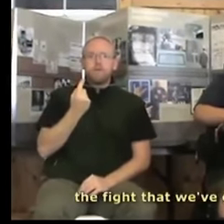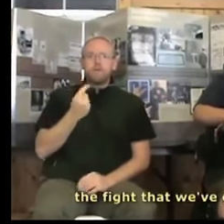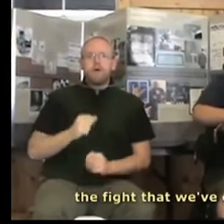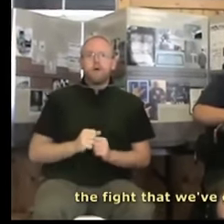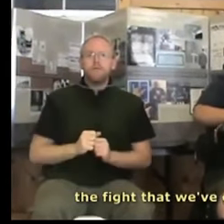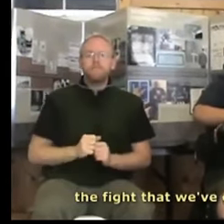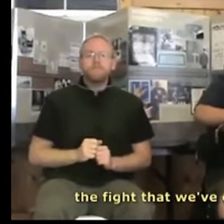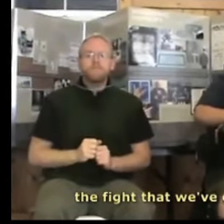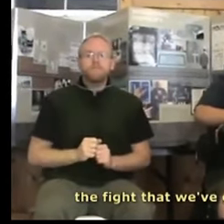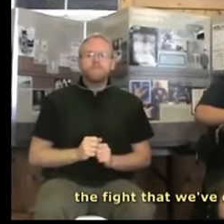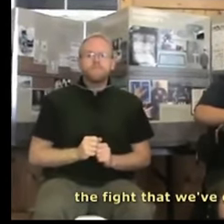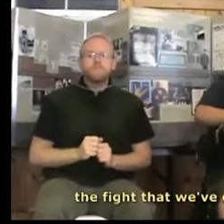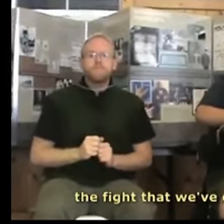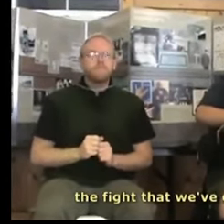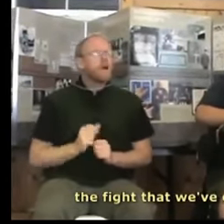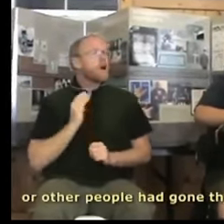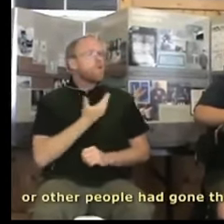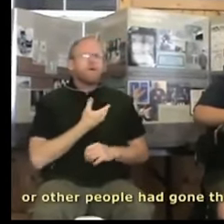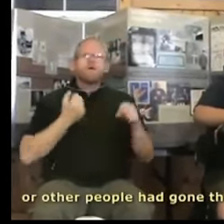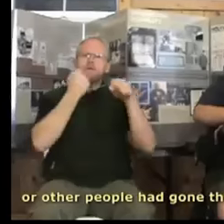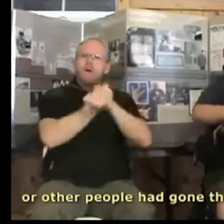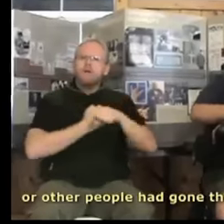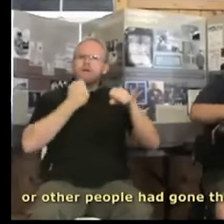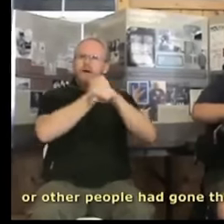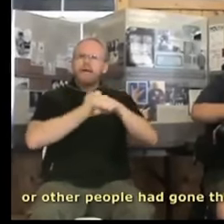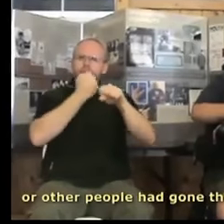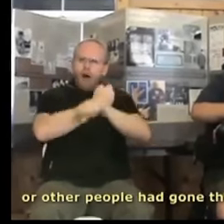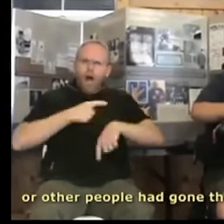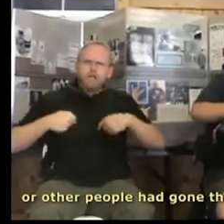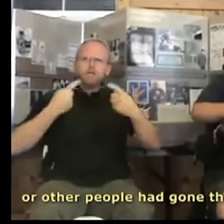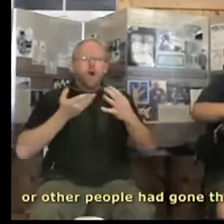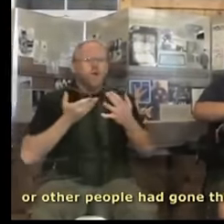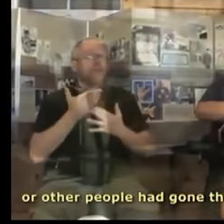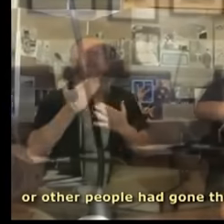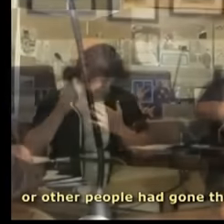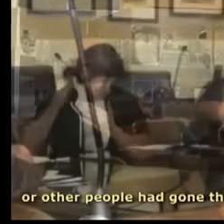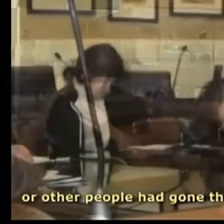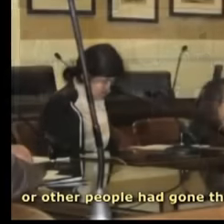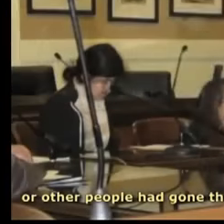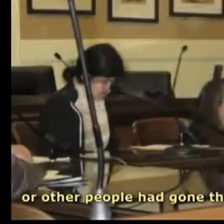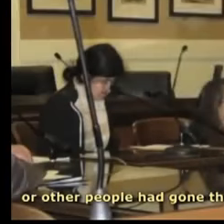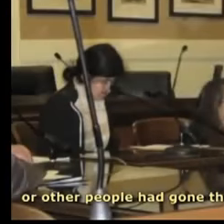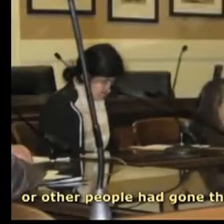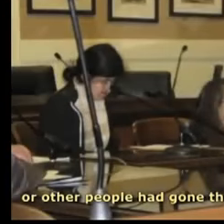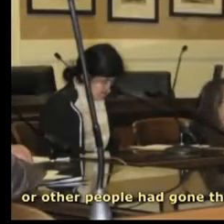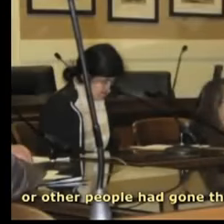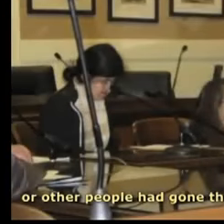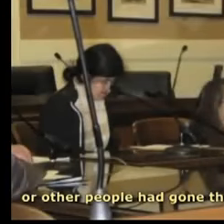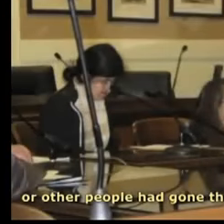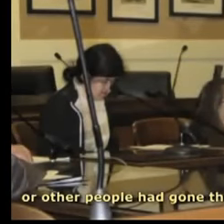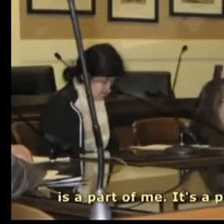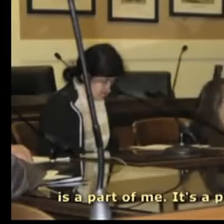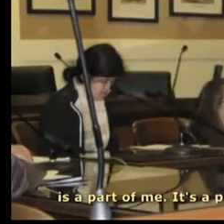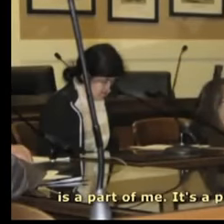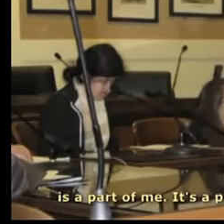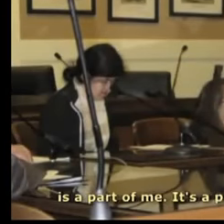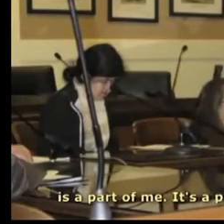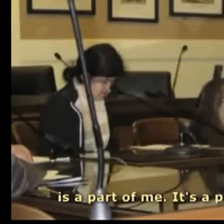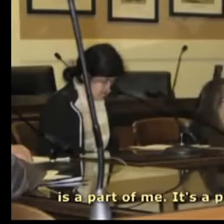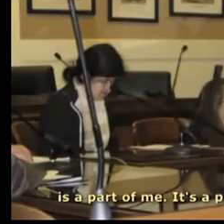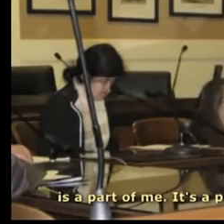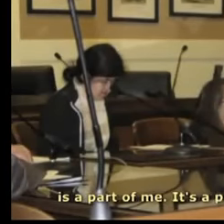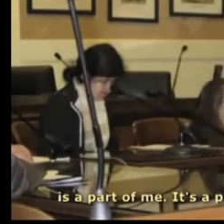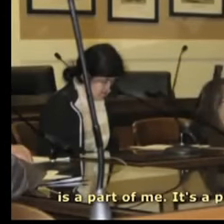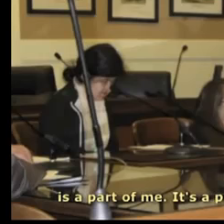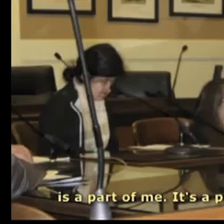the fights that we've gone through for, or that other people have gone through for our rights,